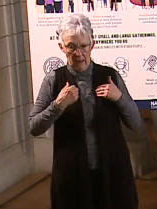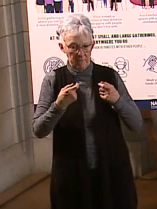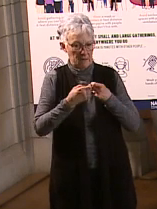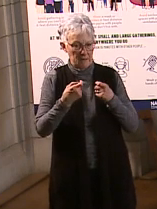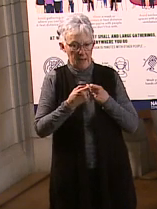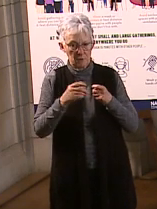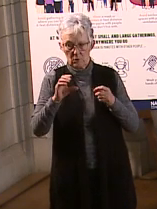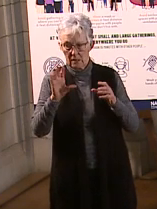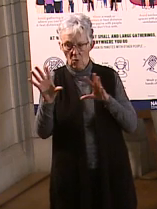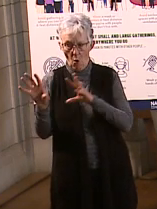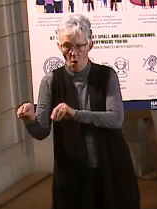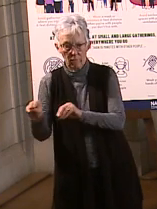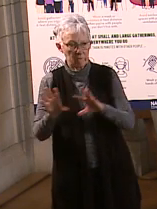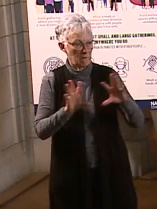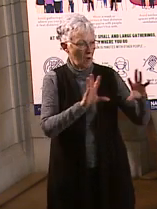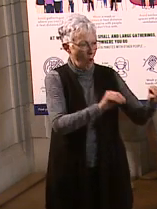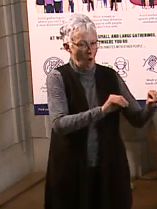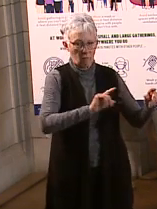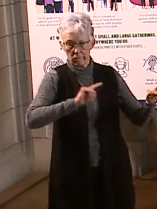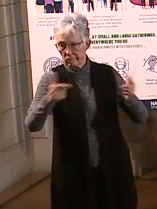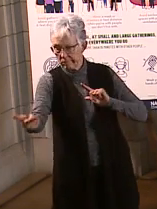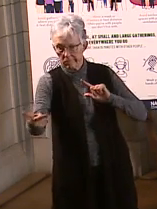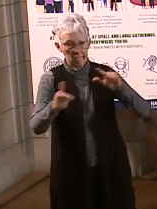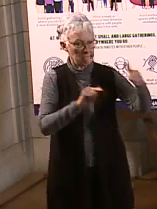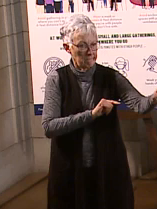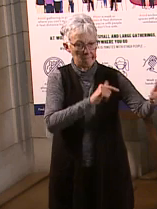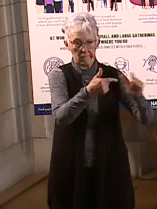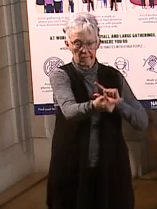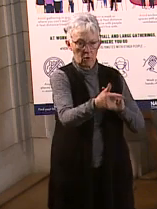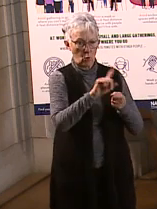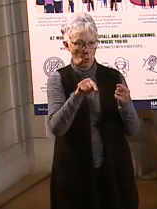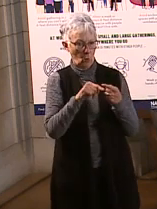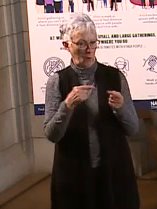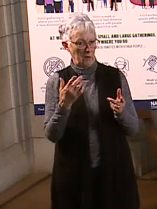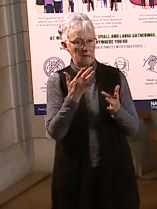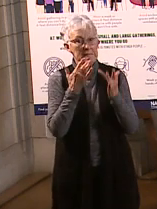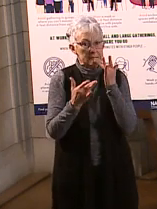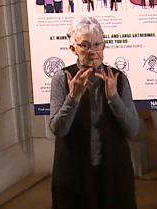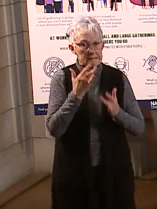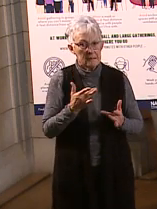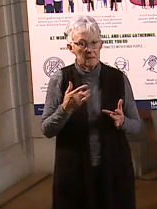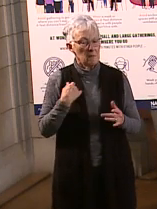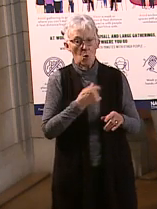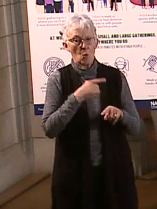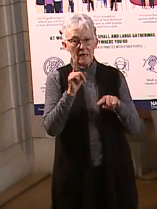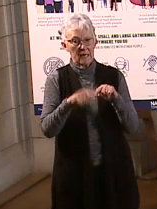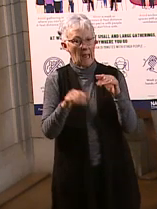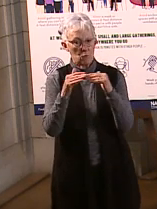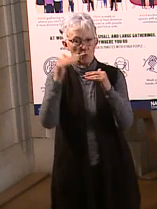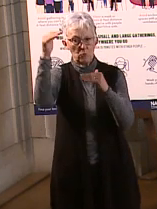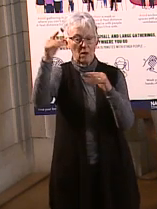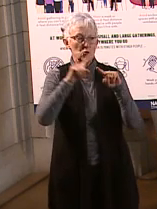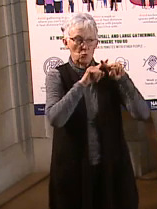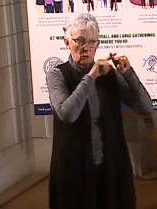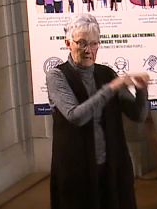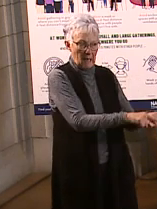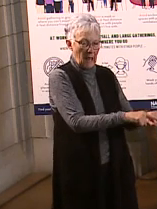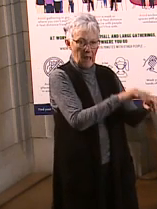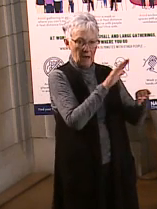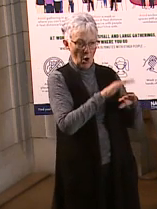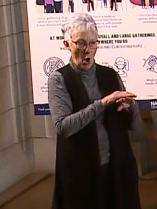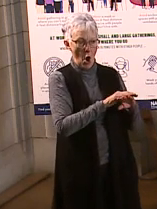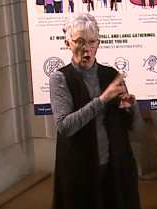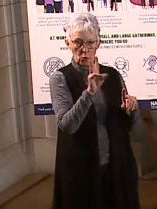energy mix and all the above strategy that includes wind and natural gas, but doesn't become over-reliant on those, so that when we have cold